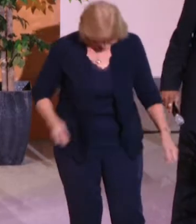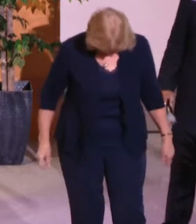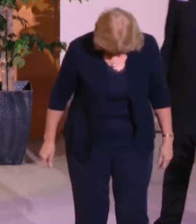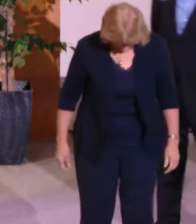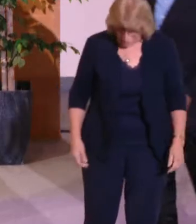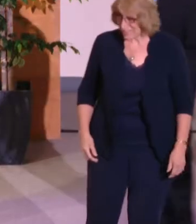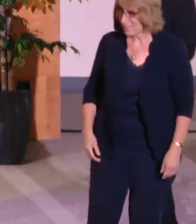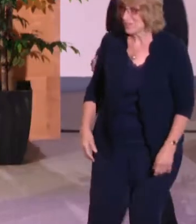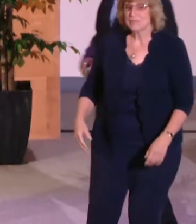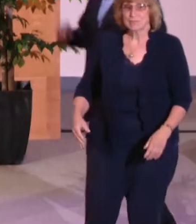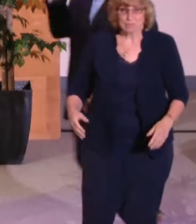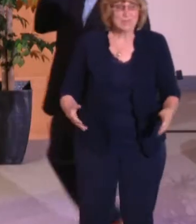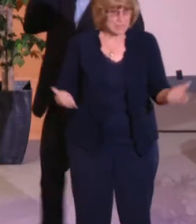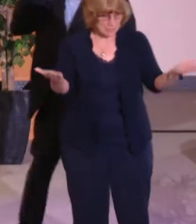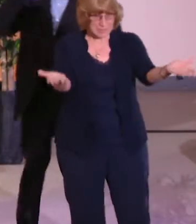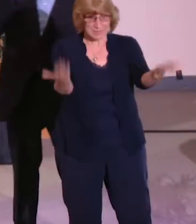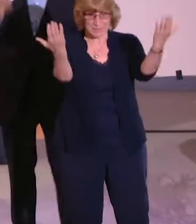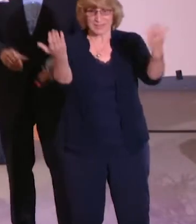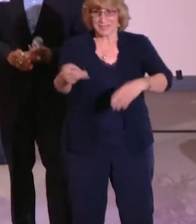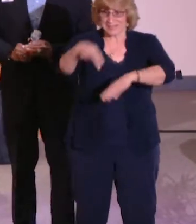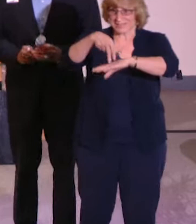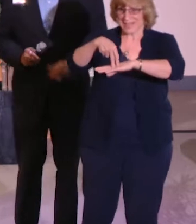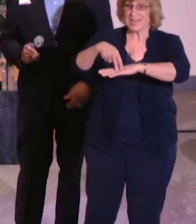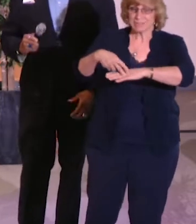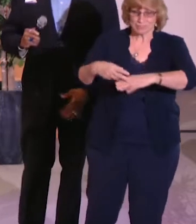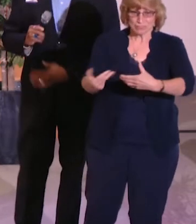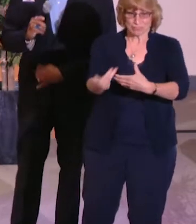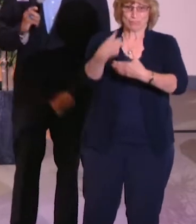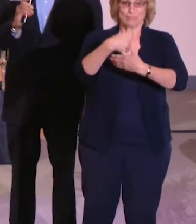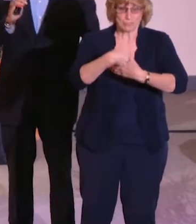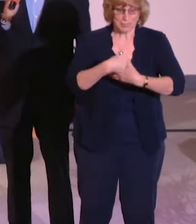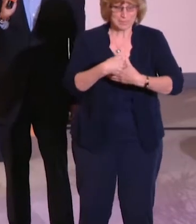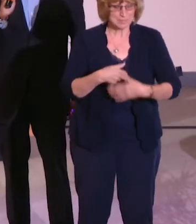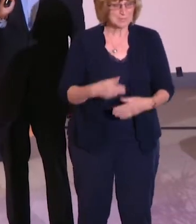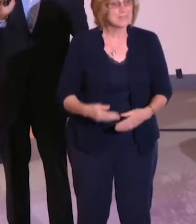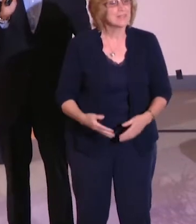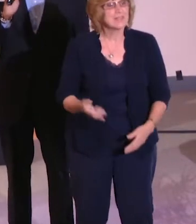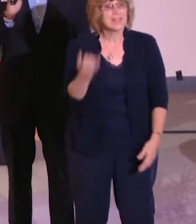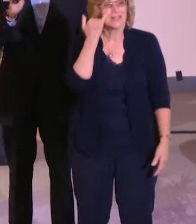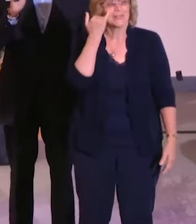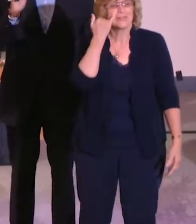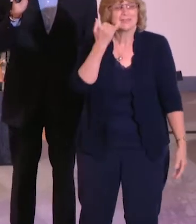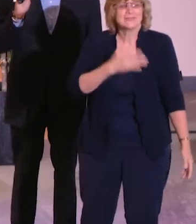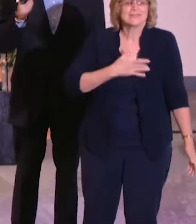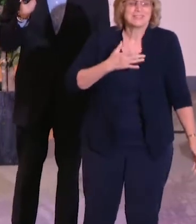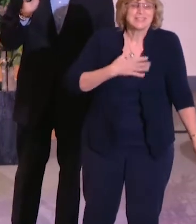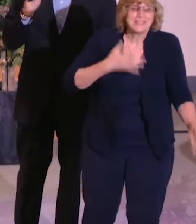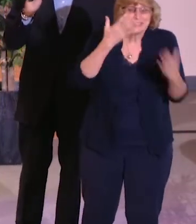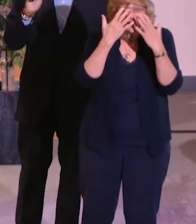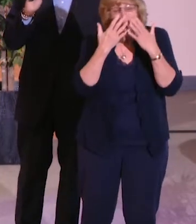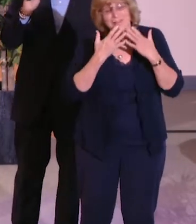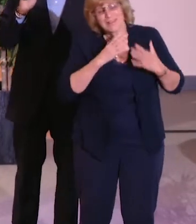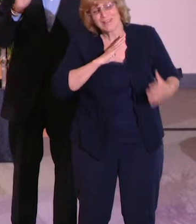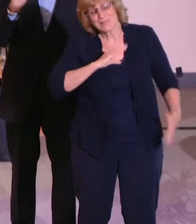This is the congregation song. If you'd like to stand and sing along with us, please do. When you're down